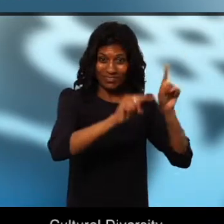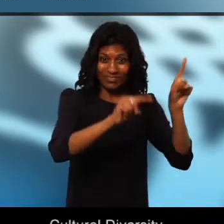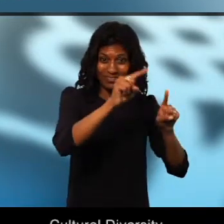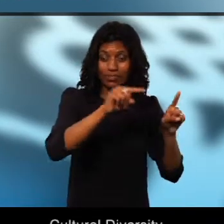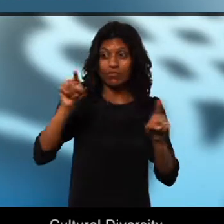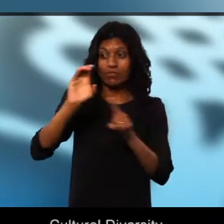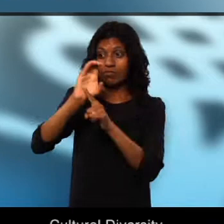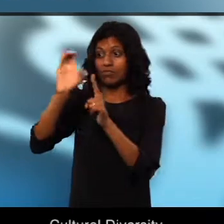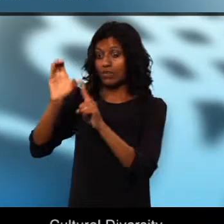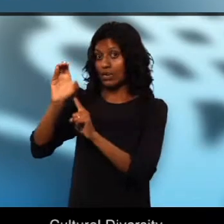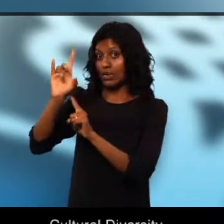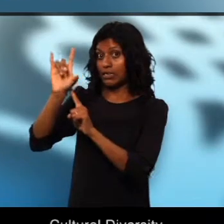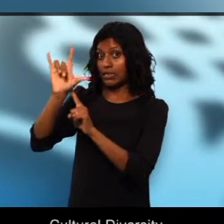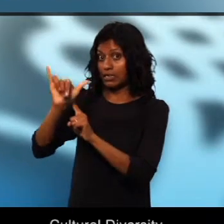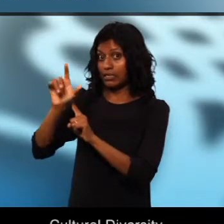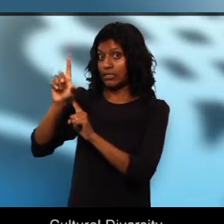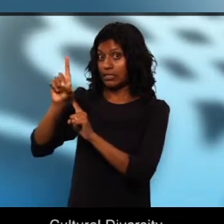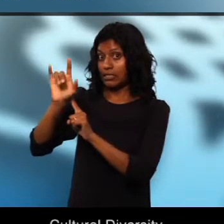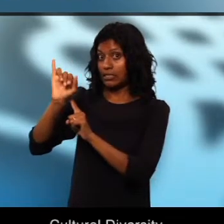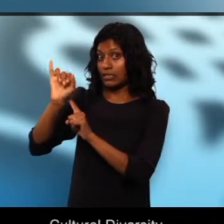Cultural diversity and culturally diverse.